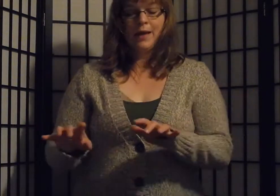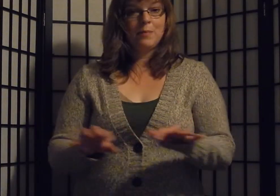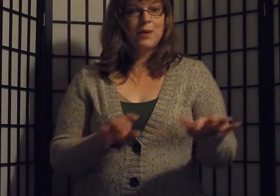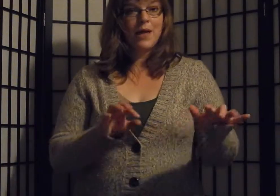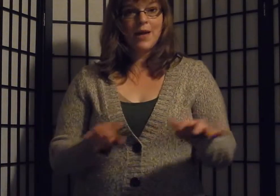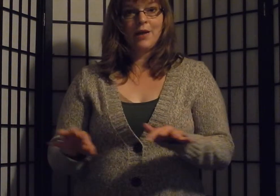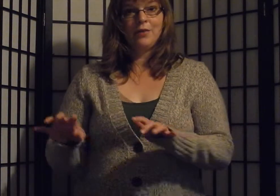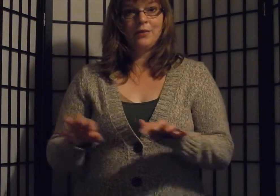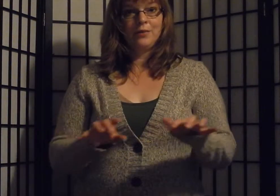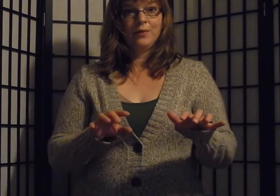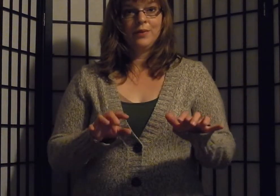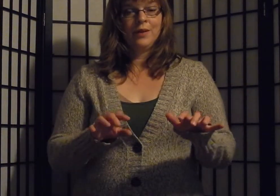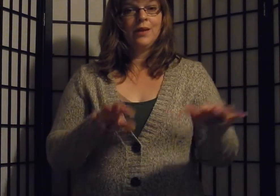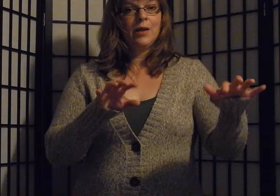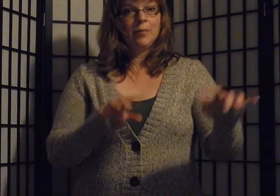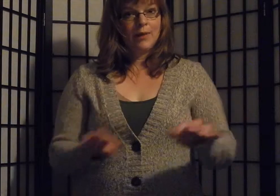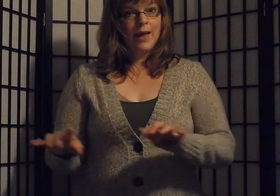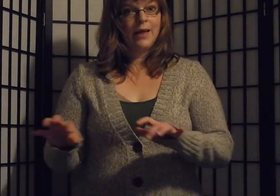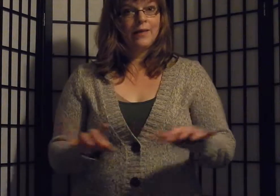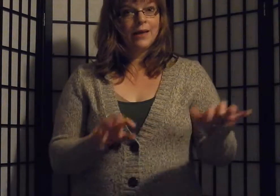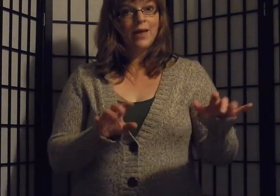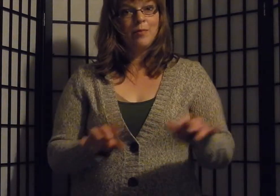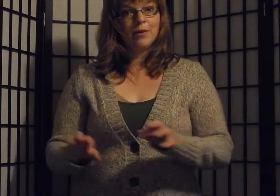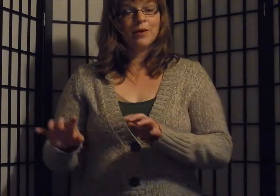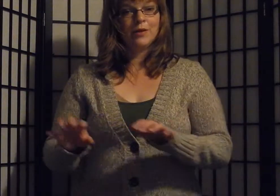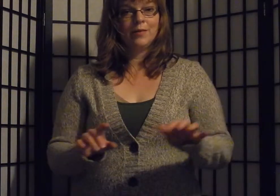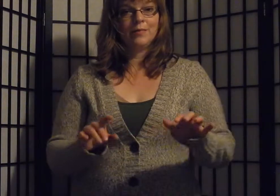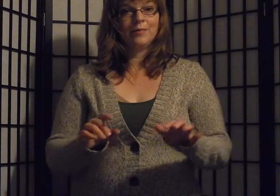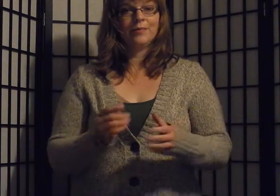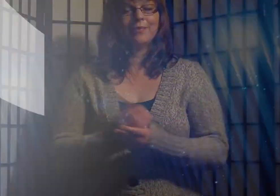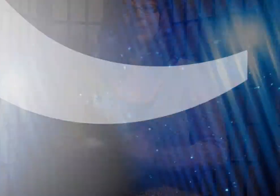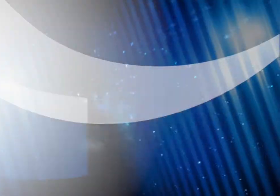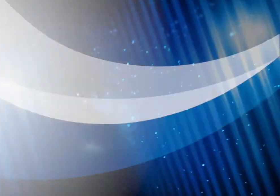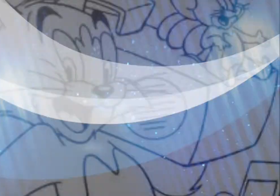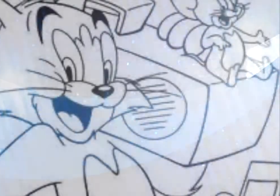Playing piano, playing the keyboard.